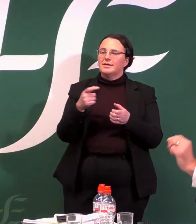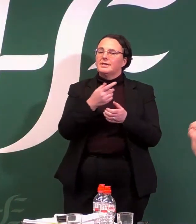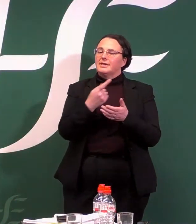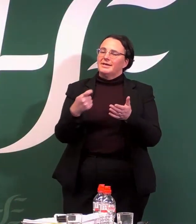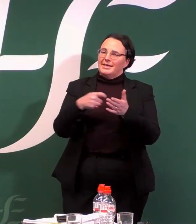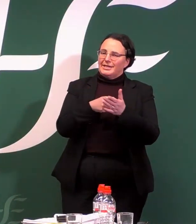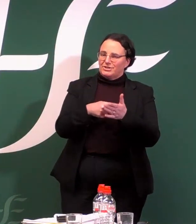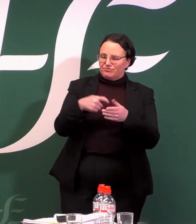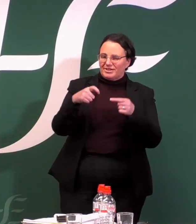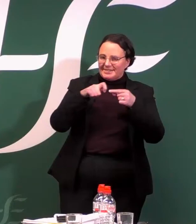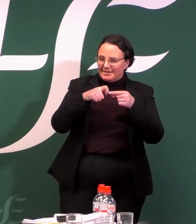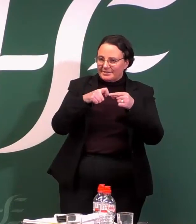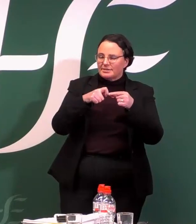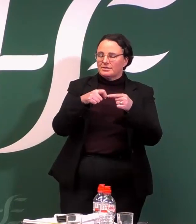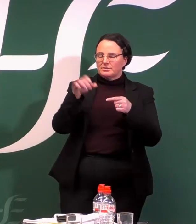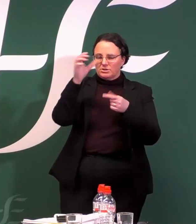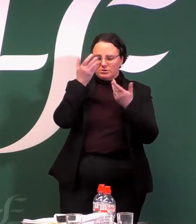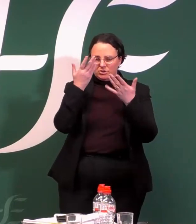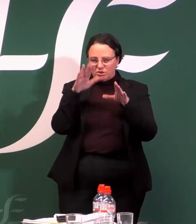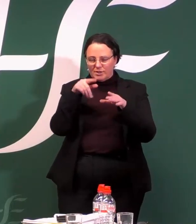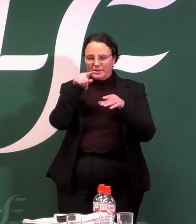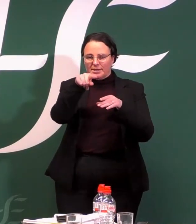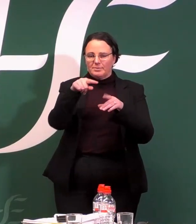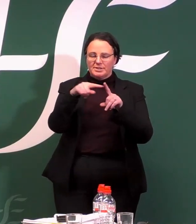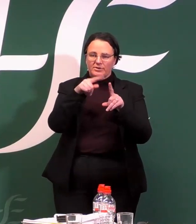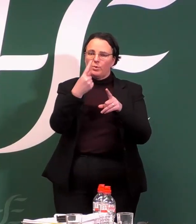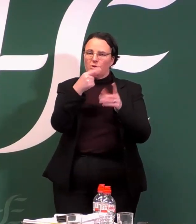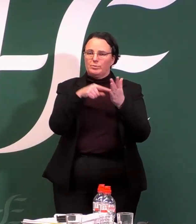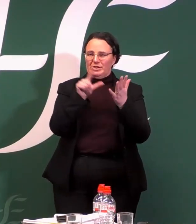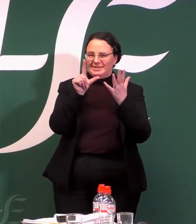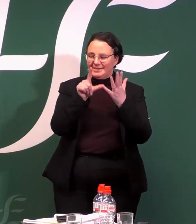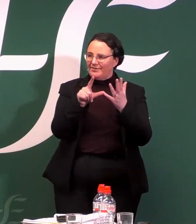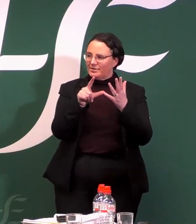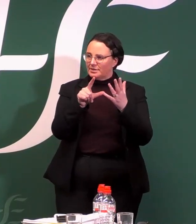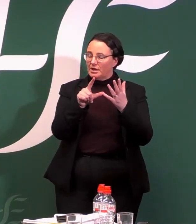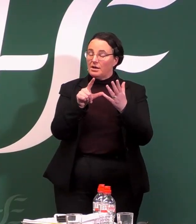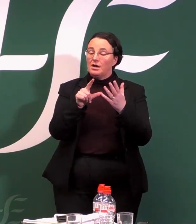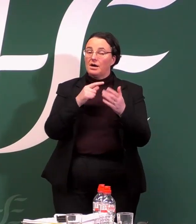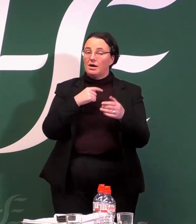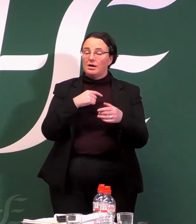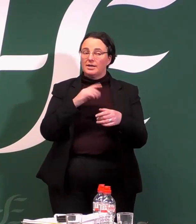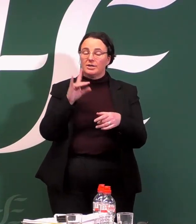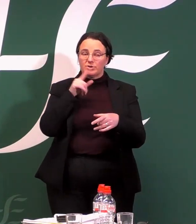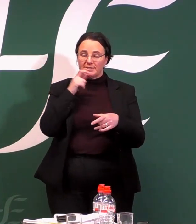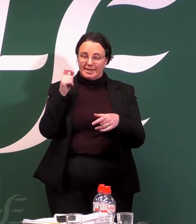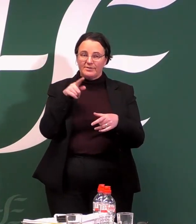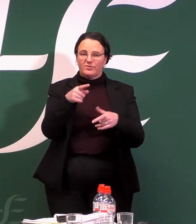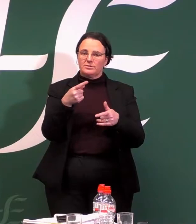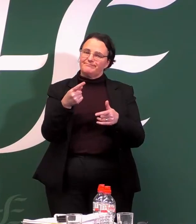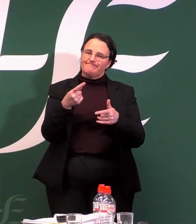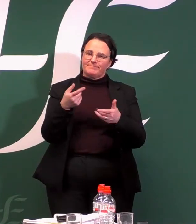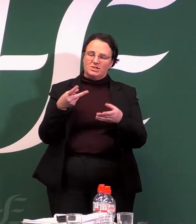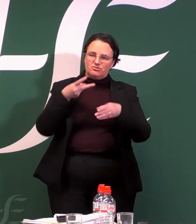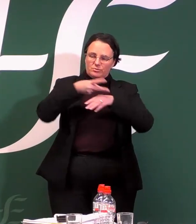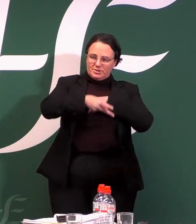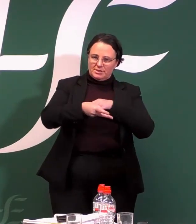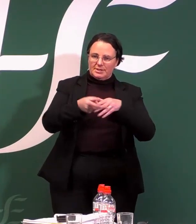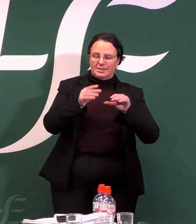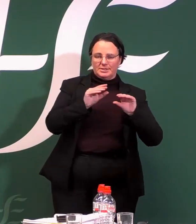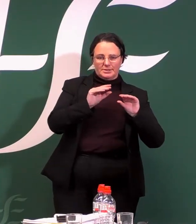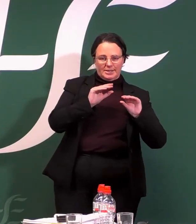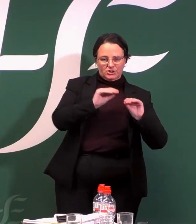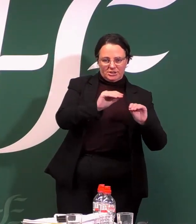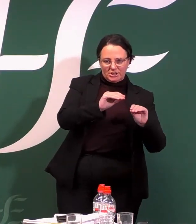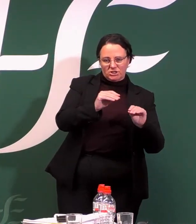the early days and showing the positivity level of 1.7. And I hear you on the harm from missed education is greater than the benefit